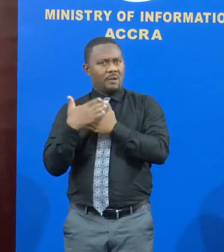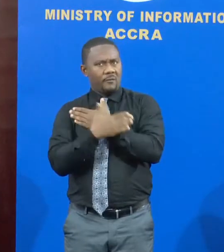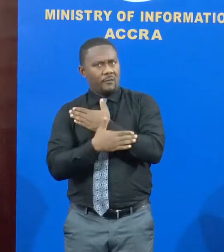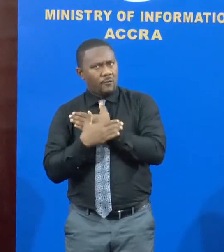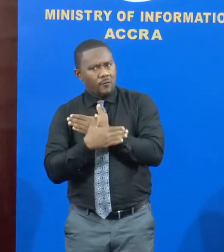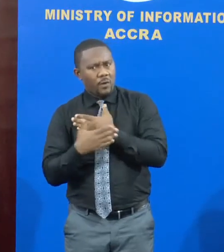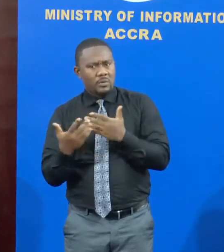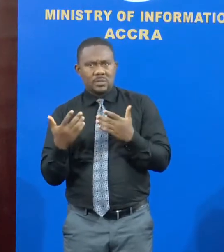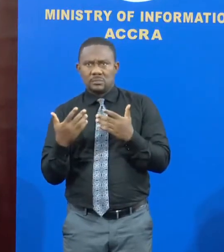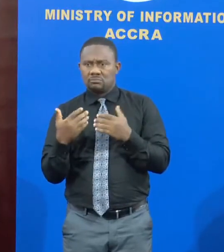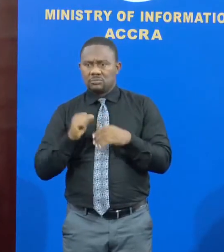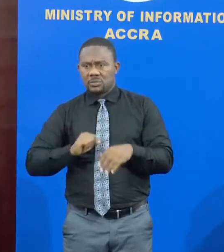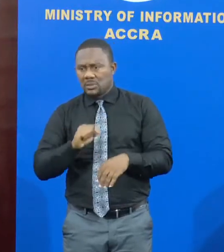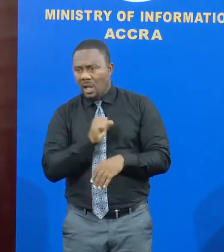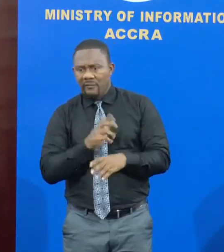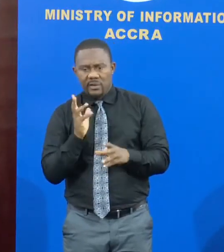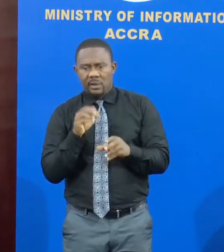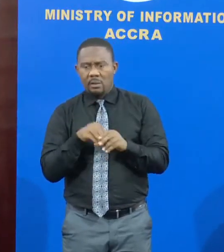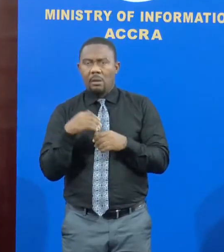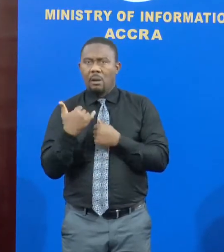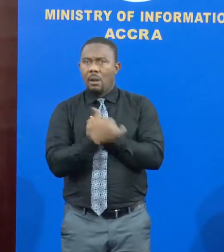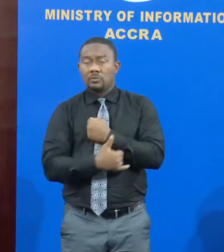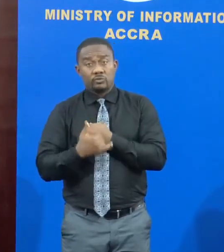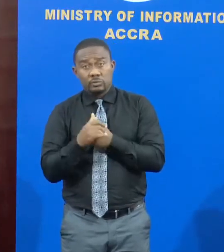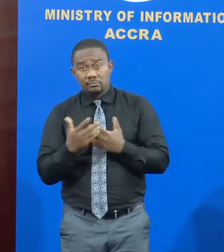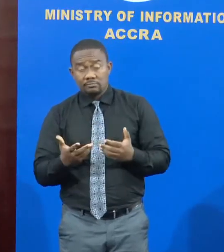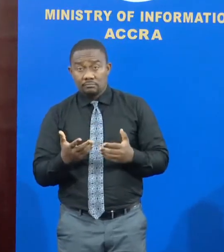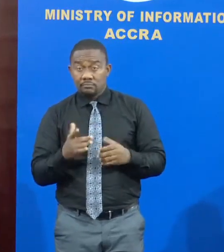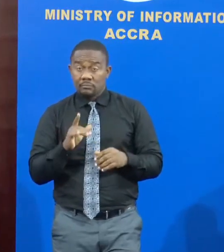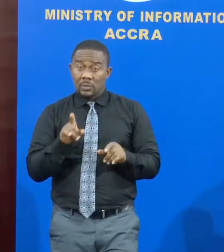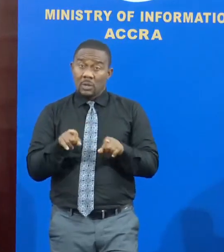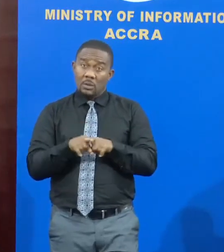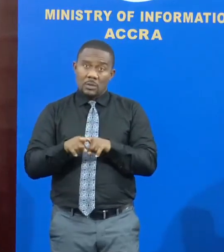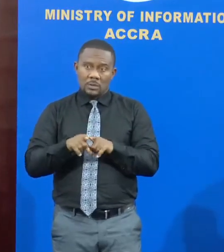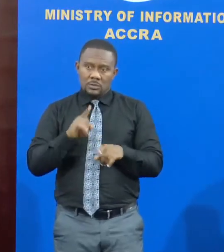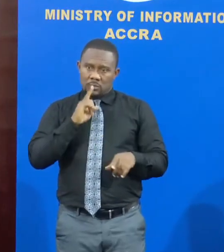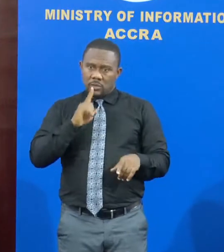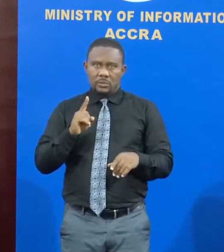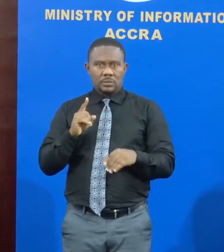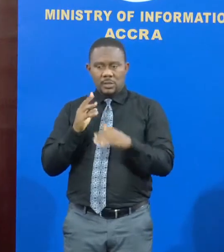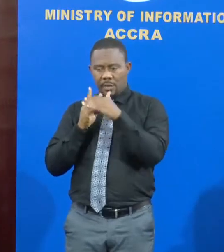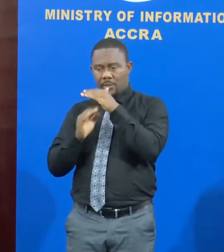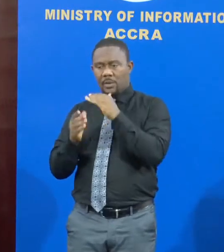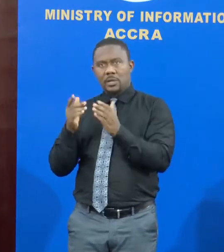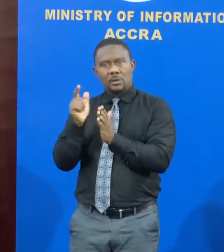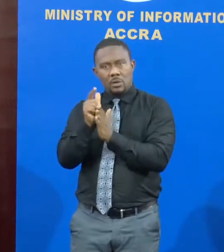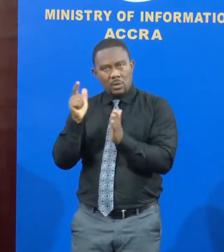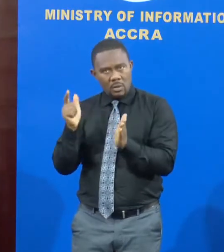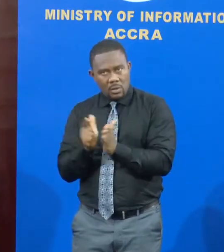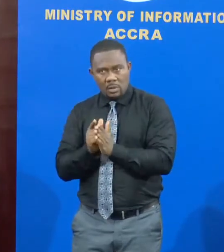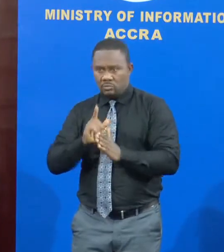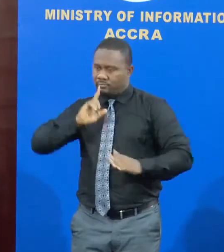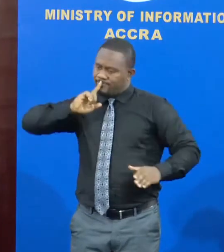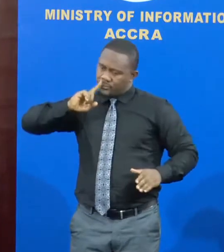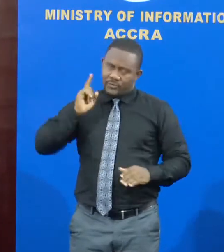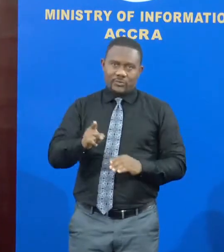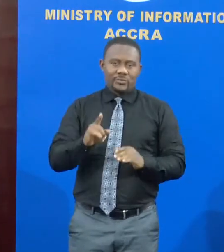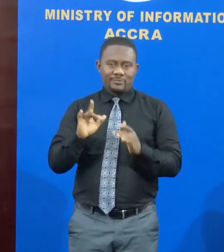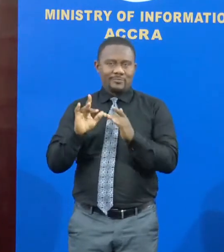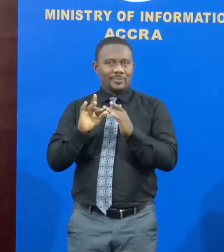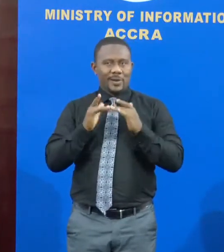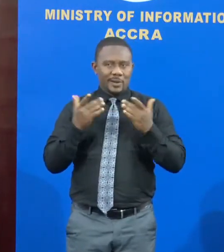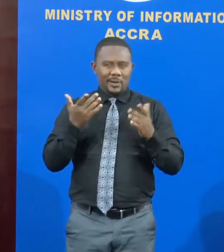country, and it will aid the enforcement of compliance with immigration laws, and it will be more efficient with digital